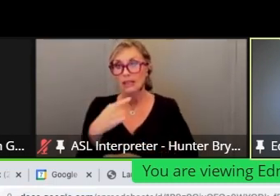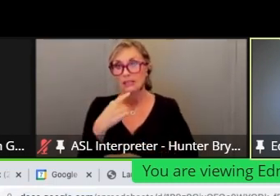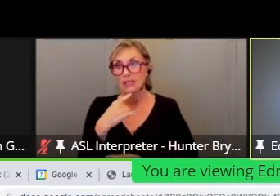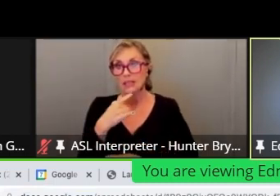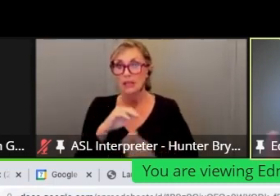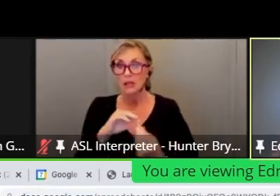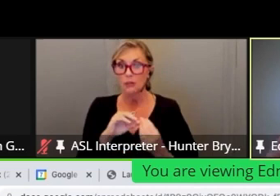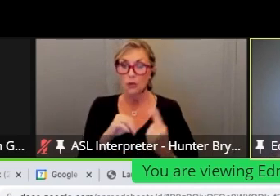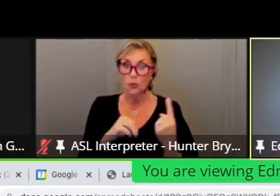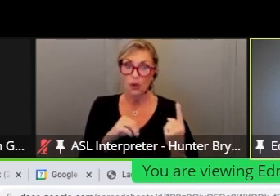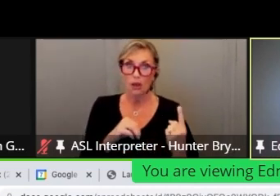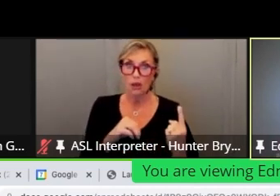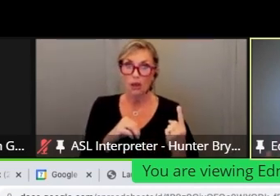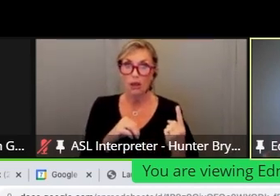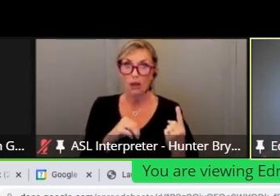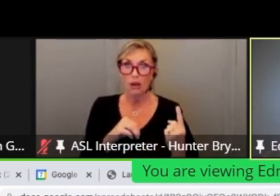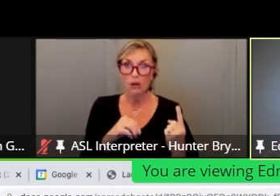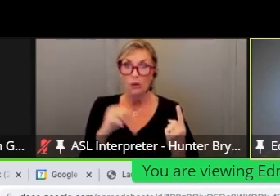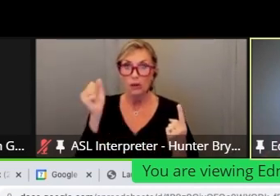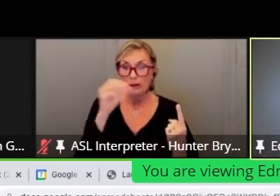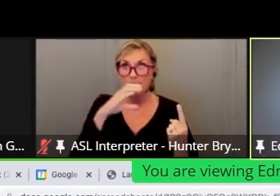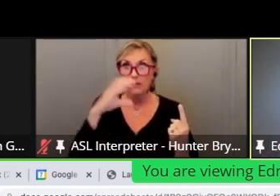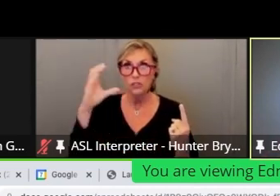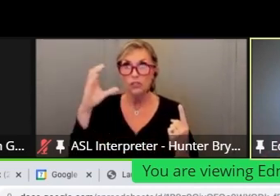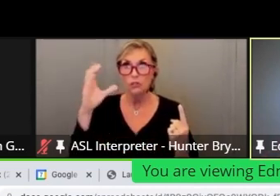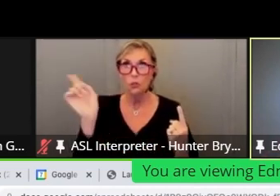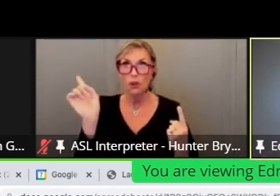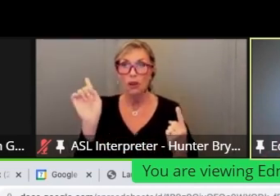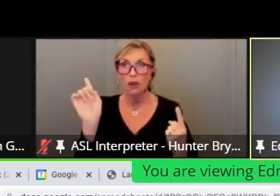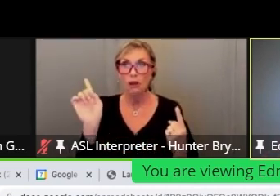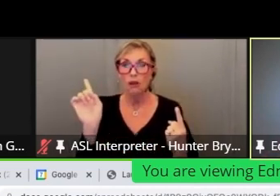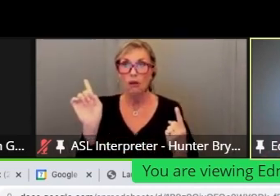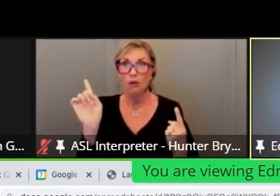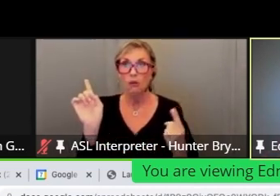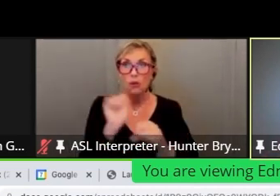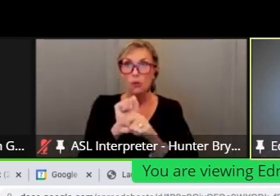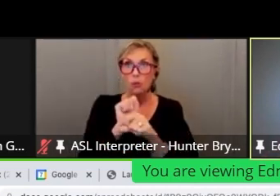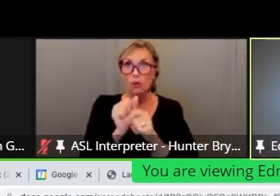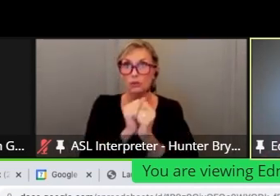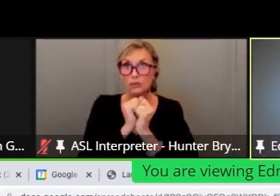envision where we all work together, and we have a